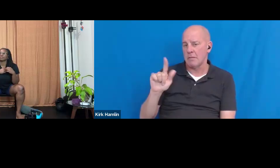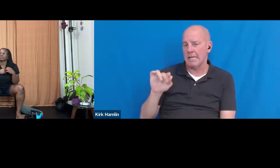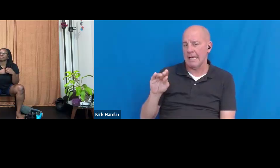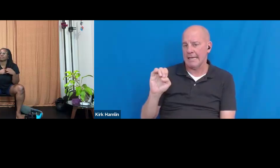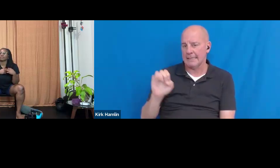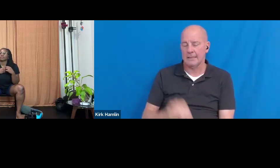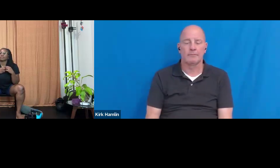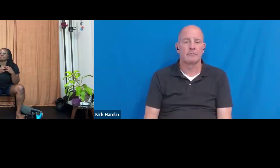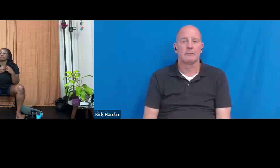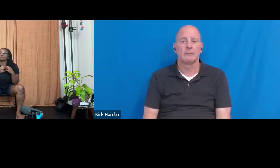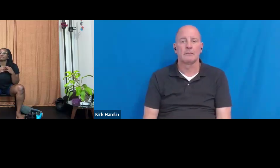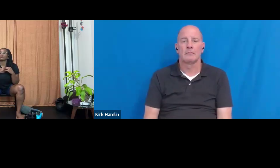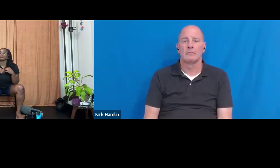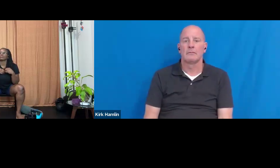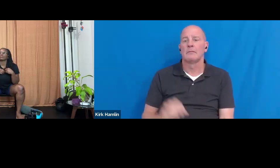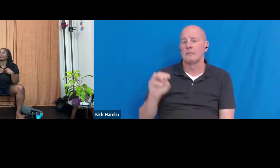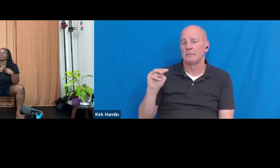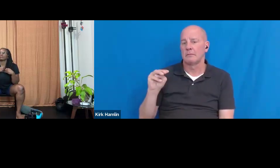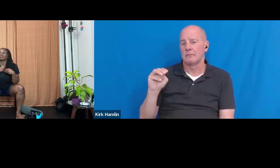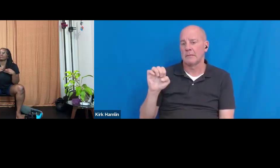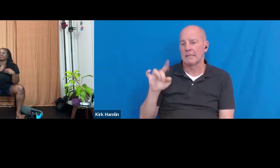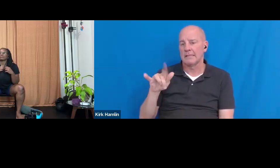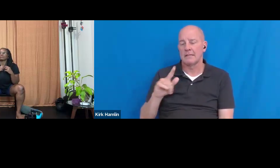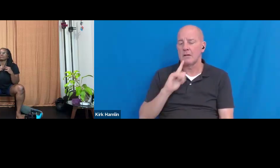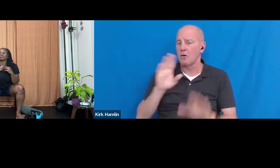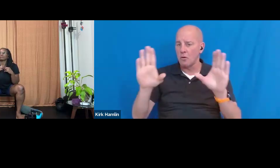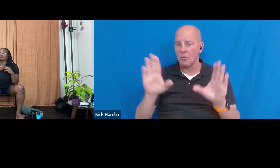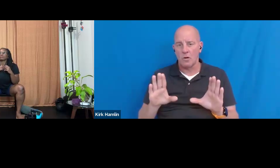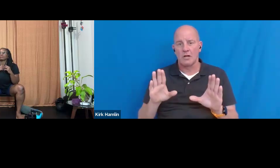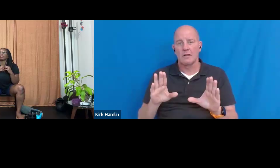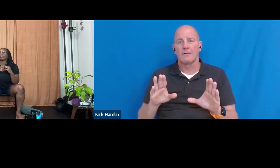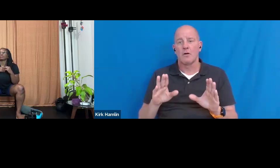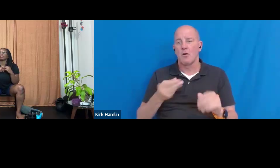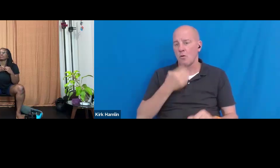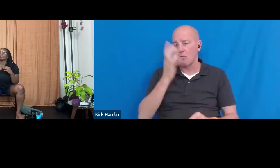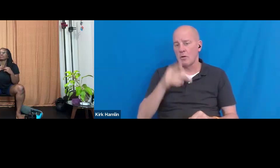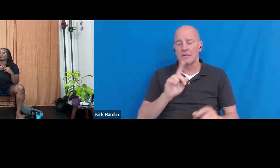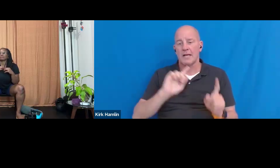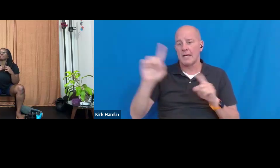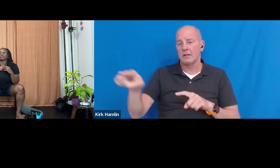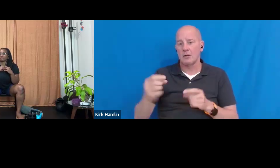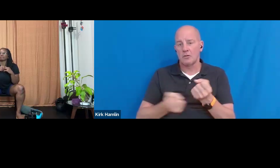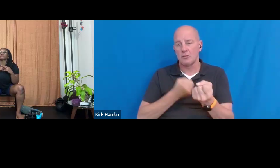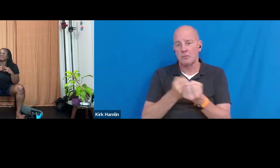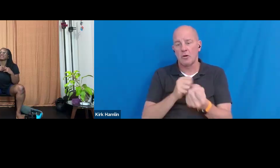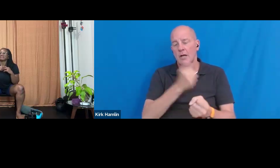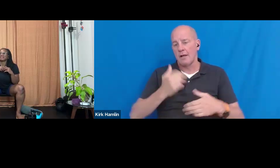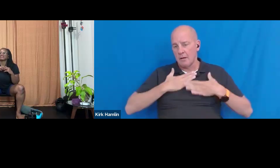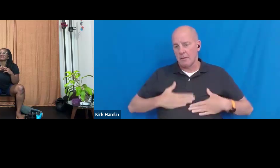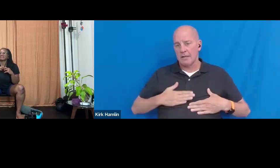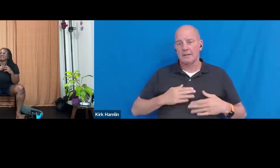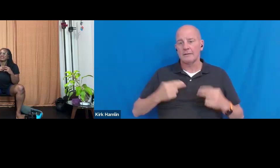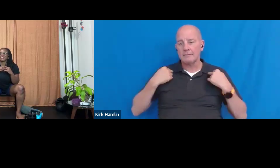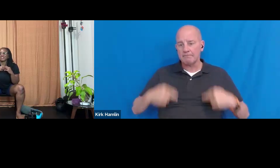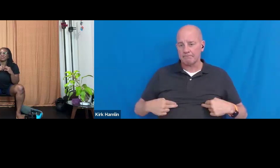And Melissa said, great warm up for me as I go into the Pilates studio to support other bodies and humans. I feel great.